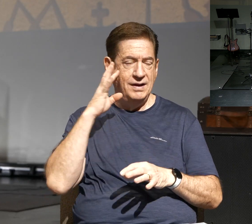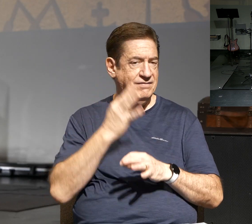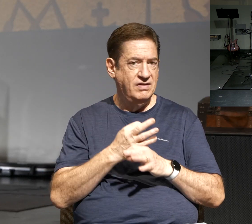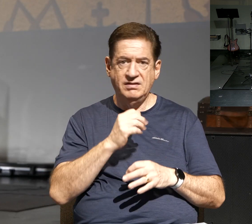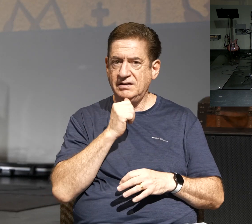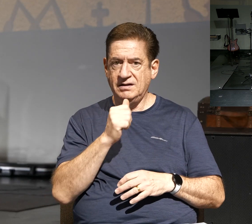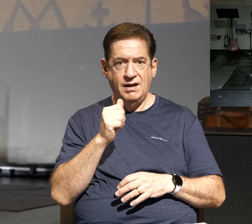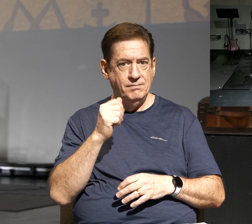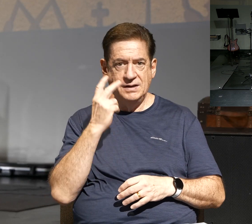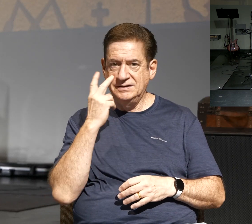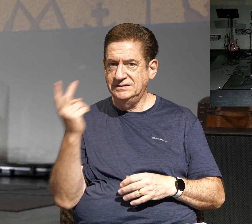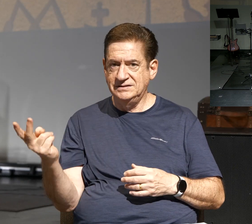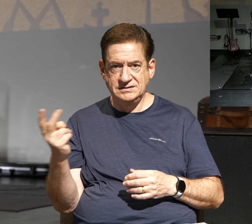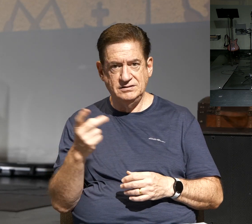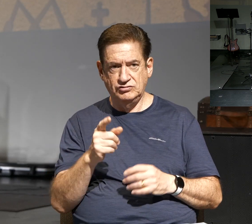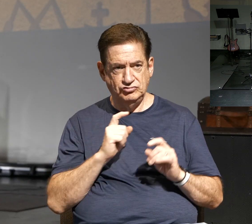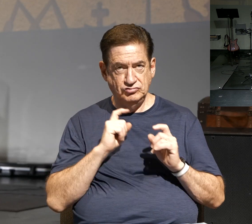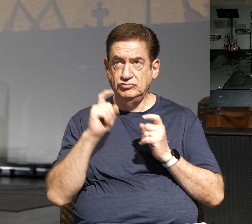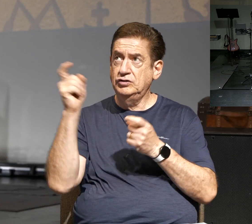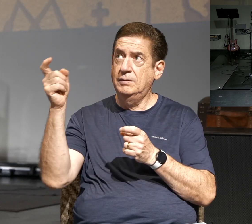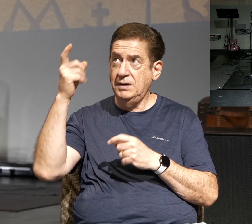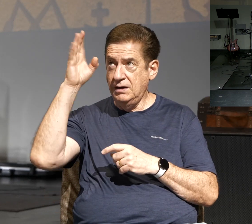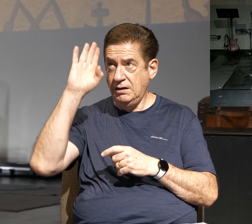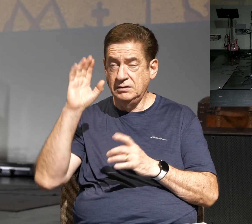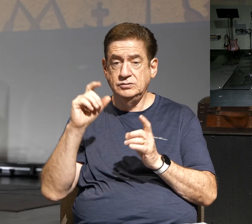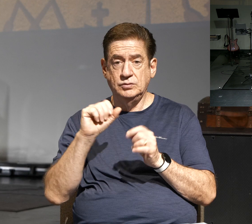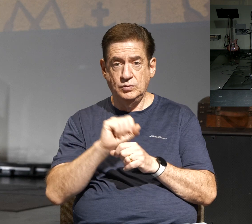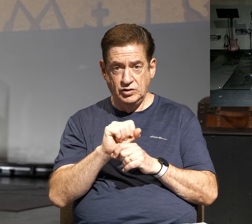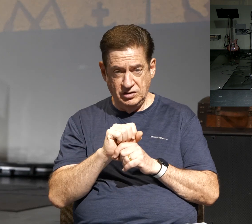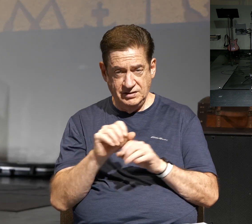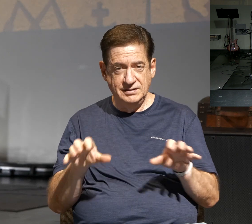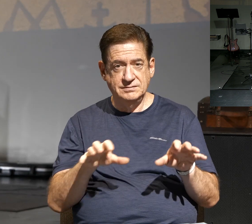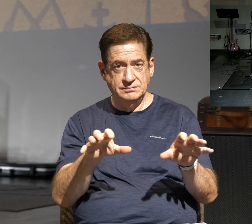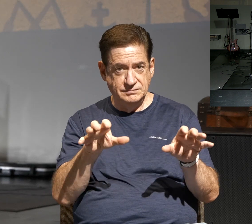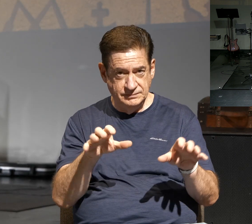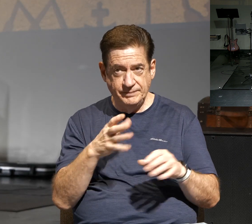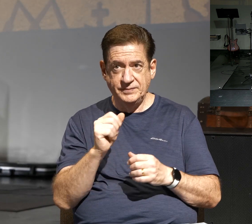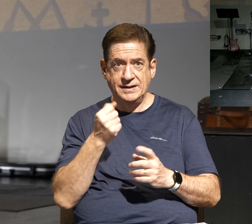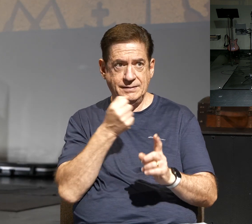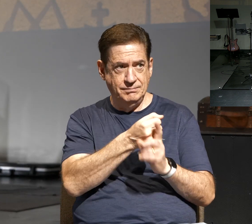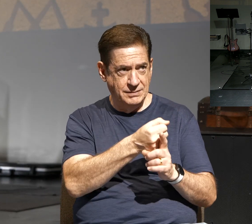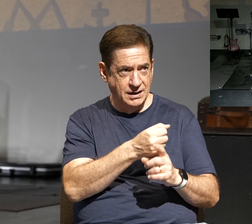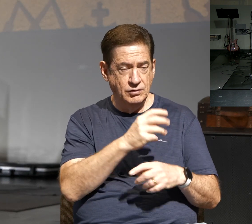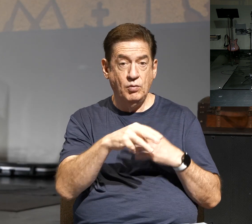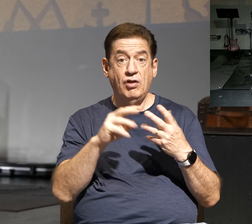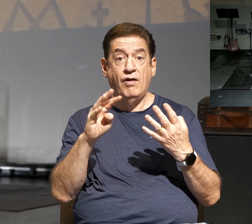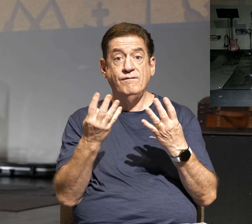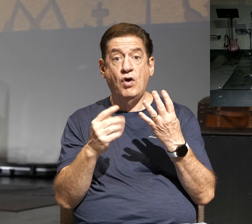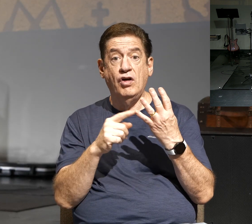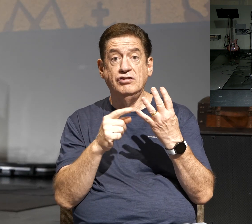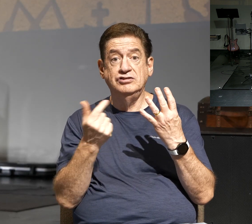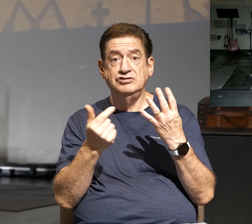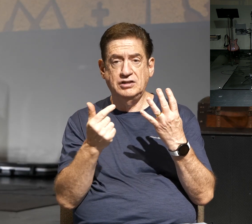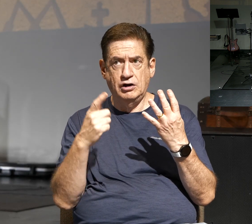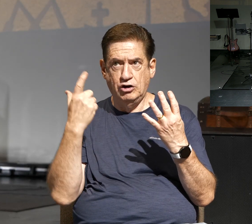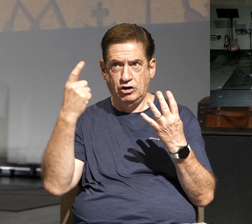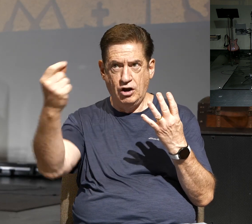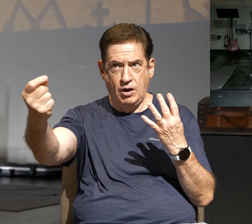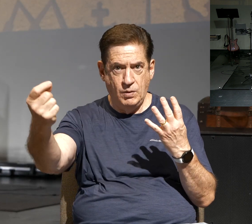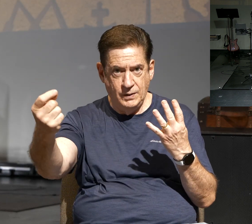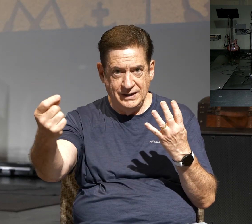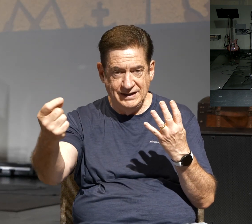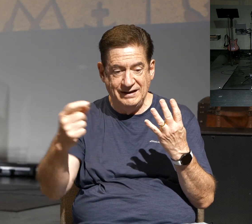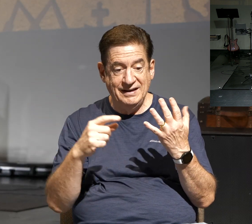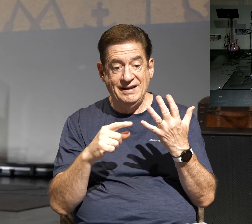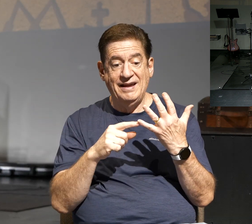and not by sight. You want to contribute to God's work, that's giving, and you want to make an impact in the world. The fourth G is going, and the fifth